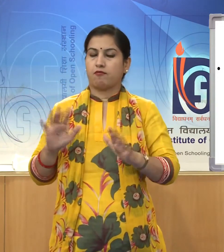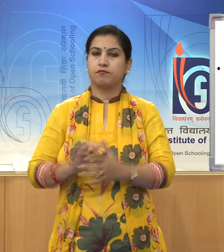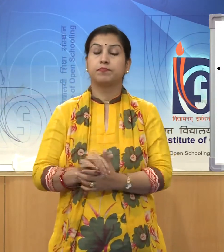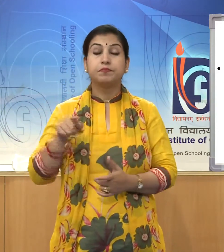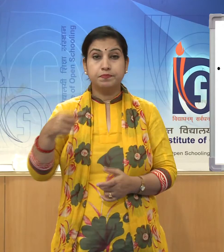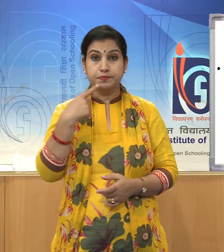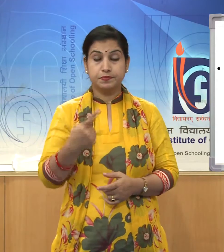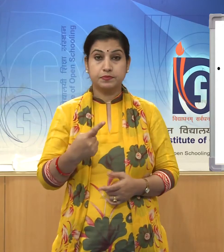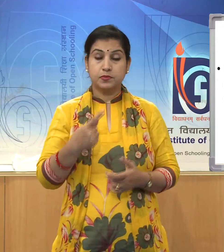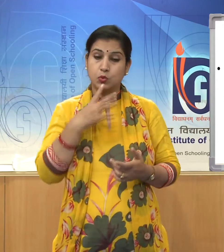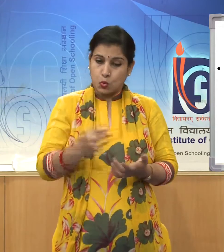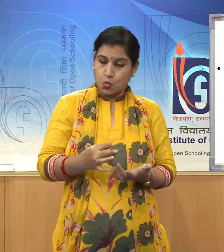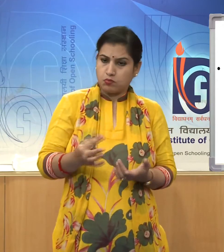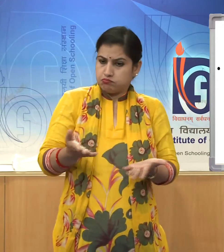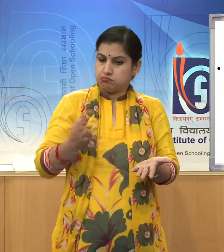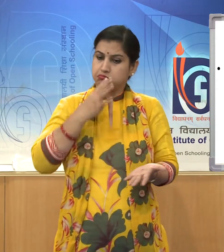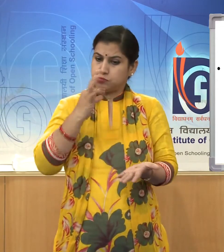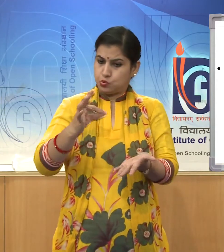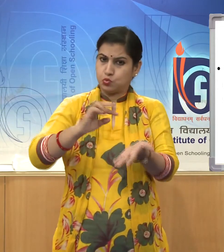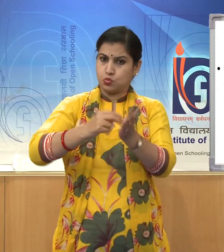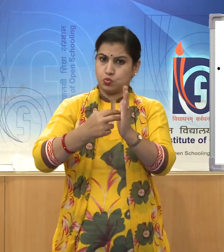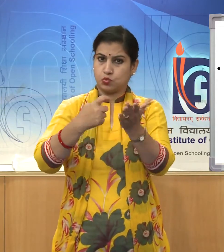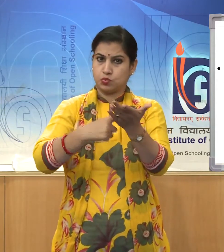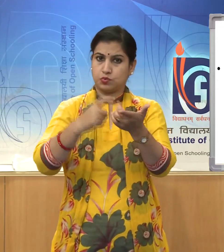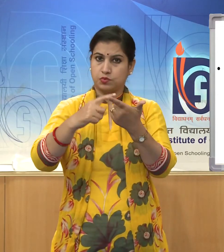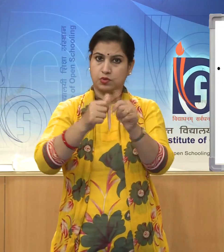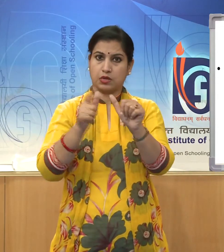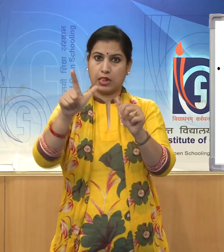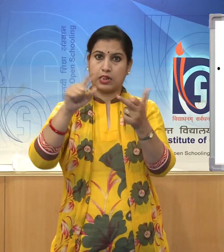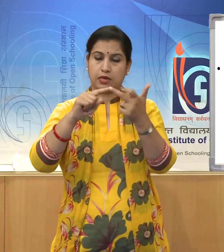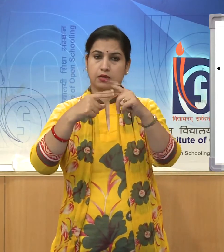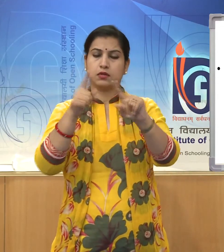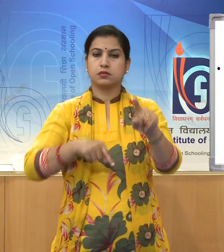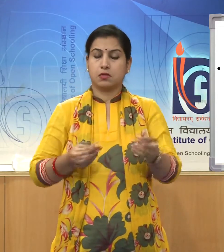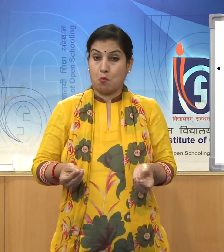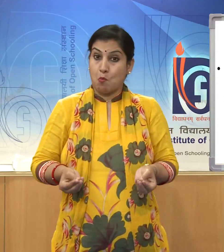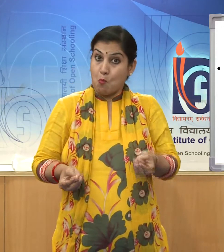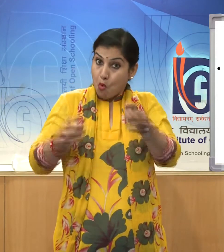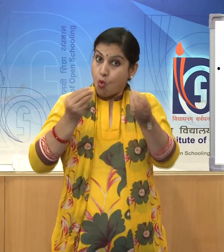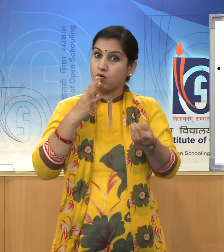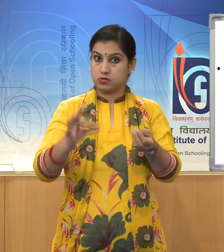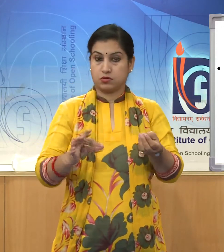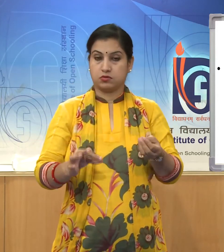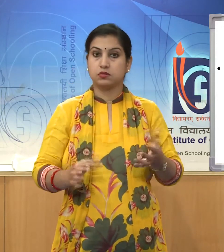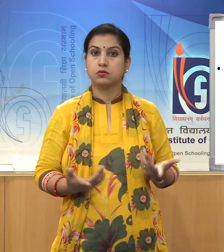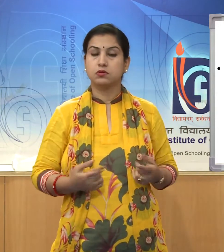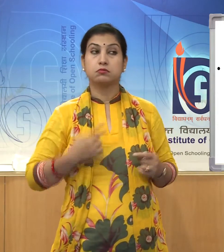He defined reality in a sense more real than that